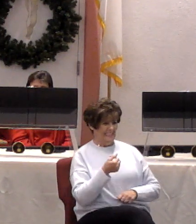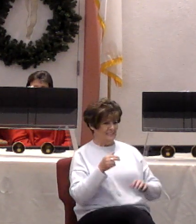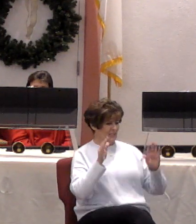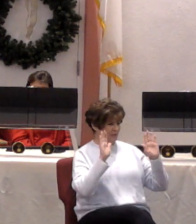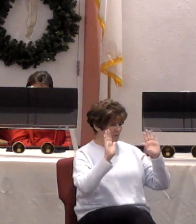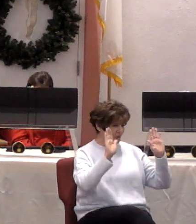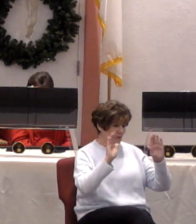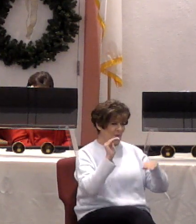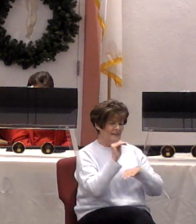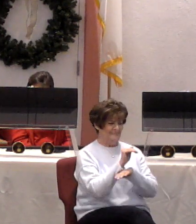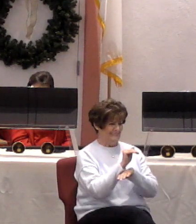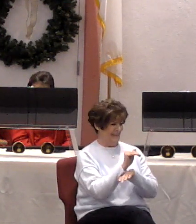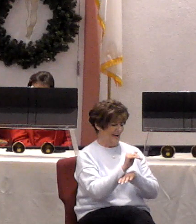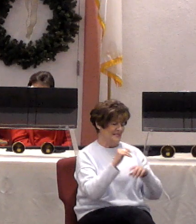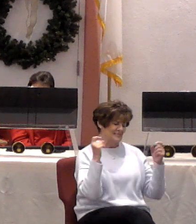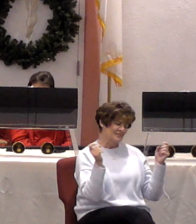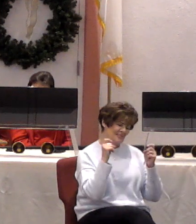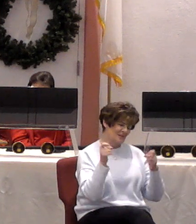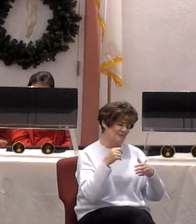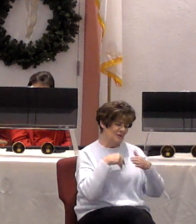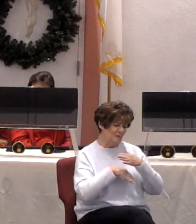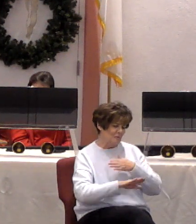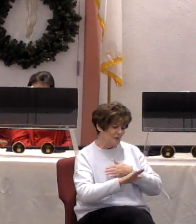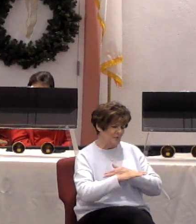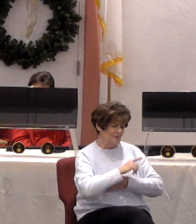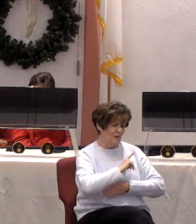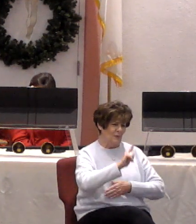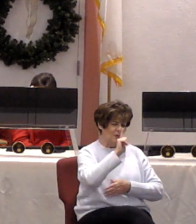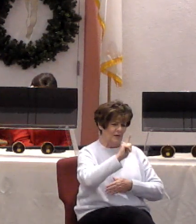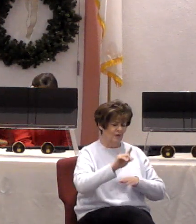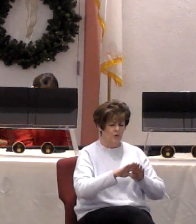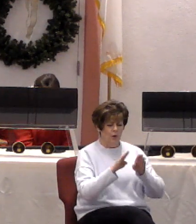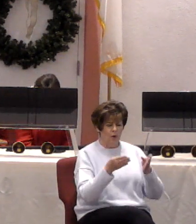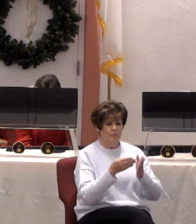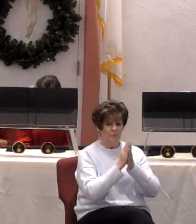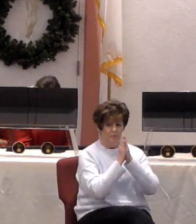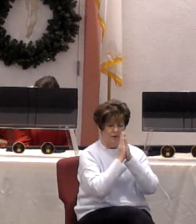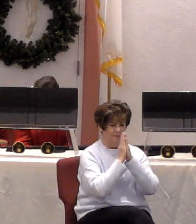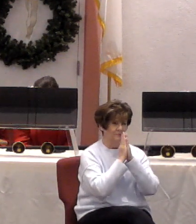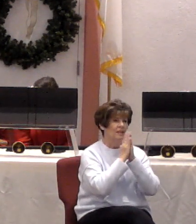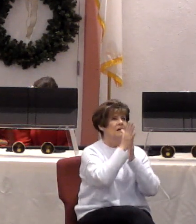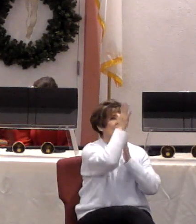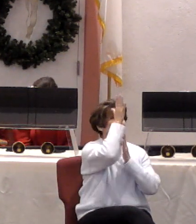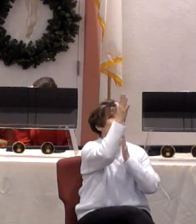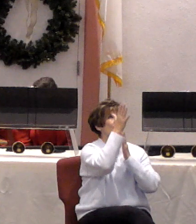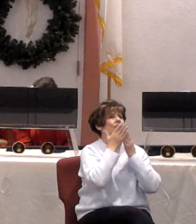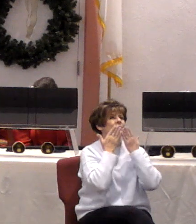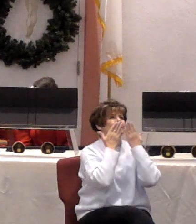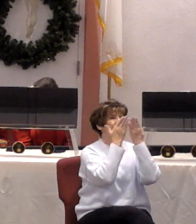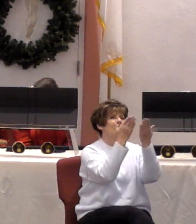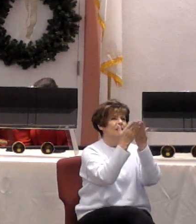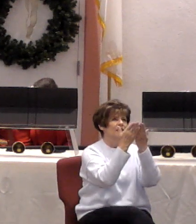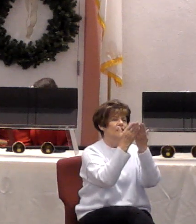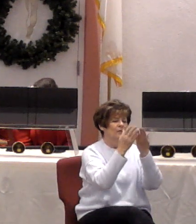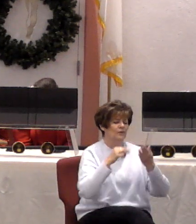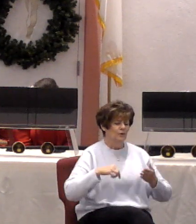great night celebrating the birth of our Lord. Let's open up with a word of prayer. Father, thank you for the opportunity to be here and to give you glory